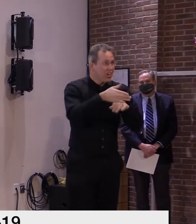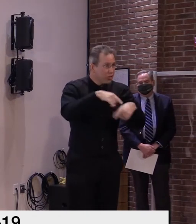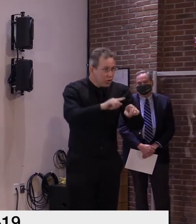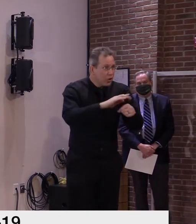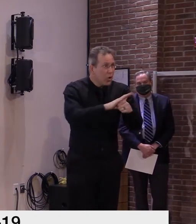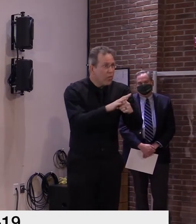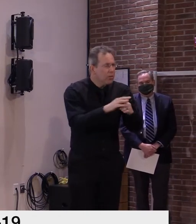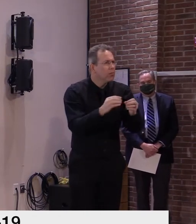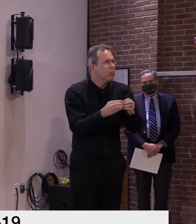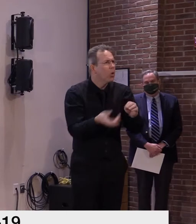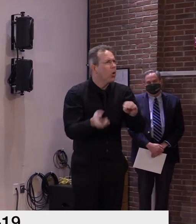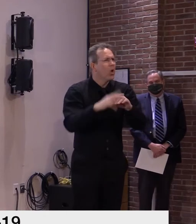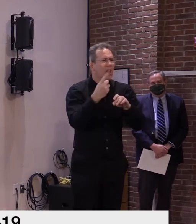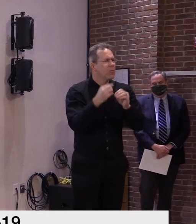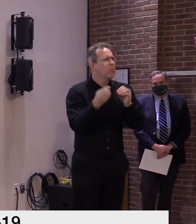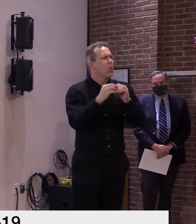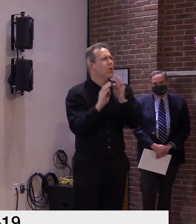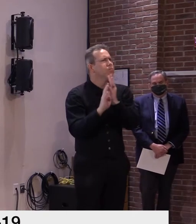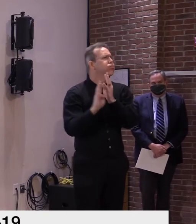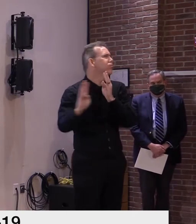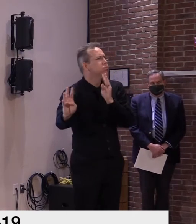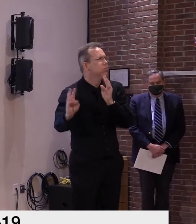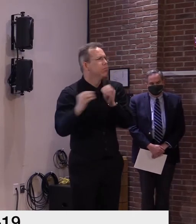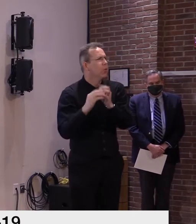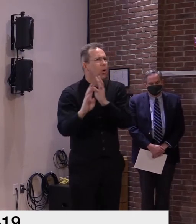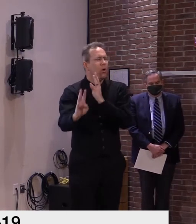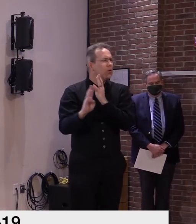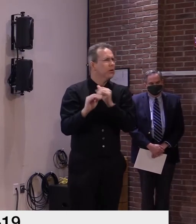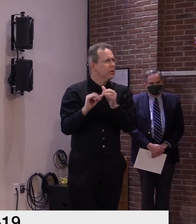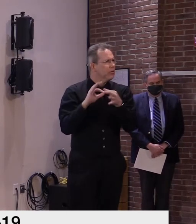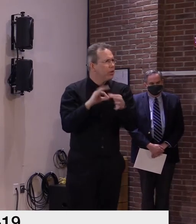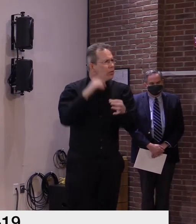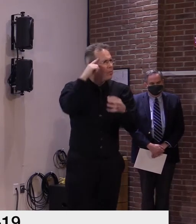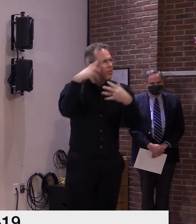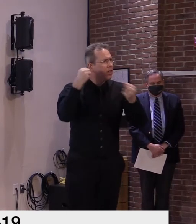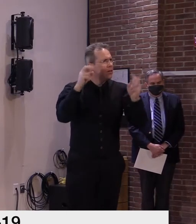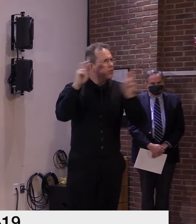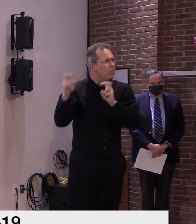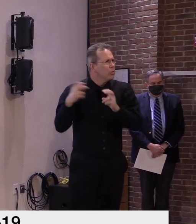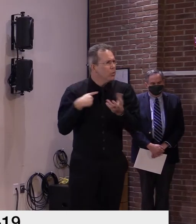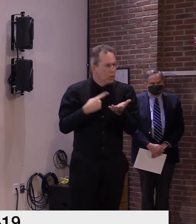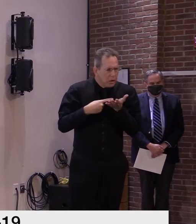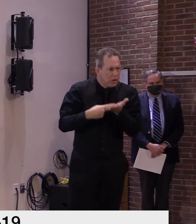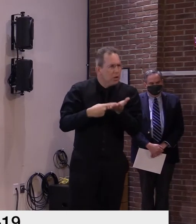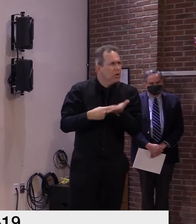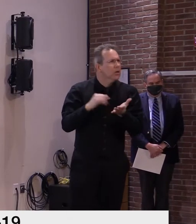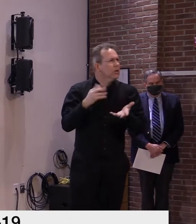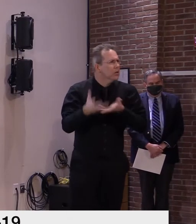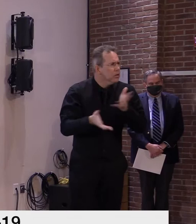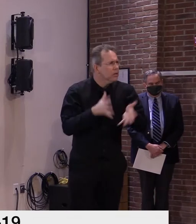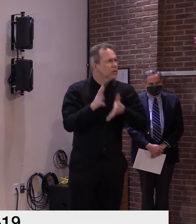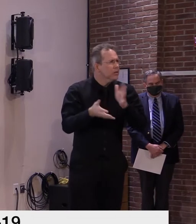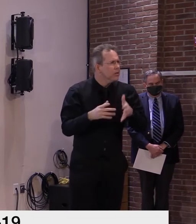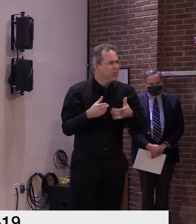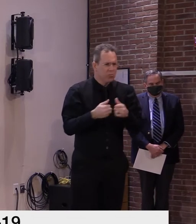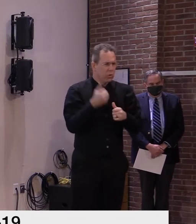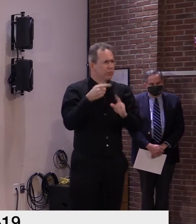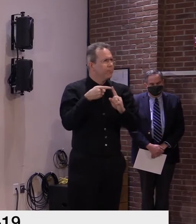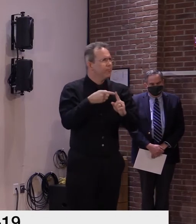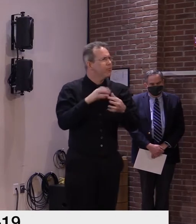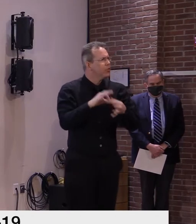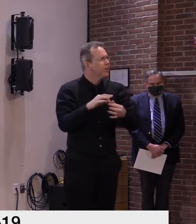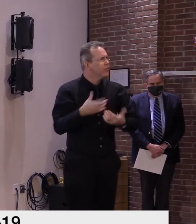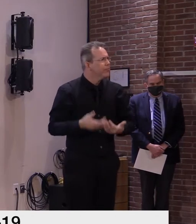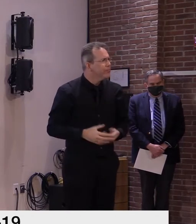what I see every day is related to mental health in the last 6 to 9 months. Another primary care pediatrician